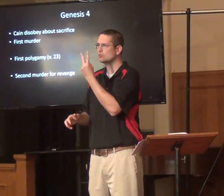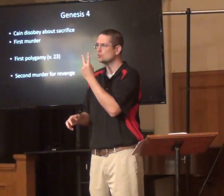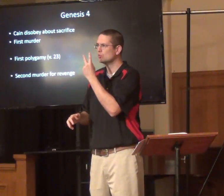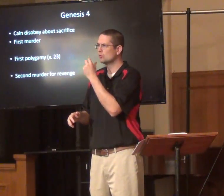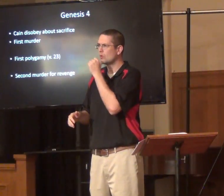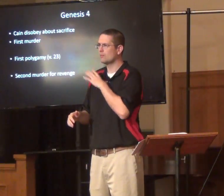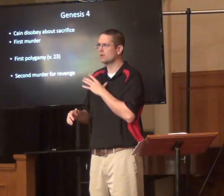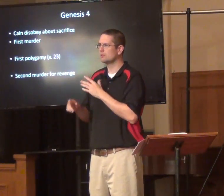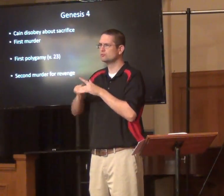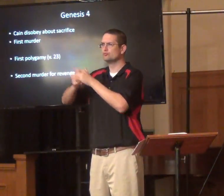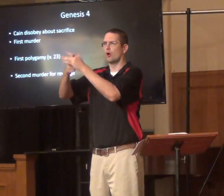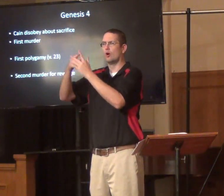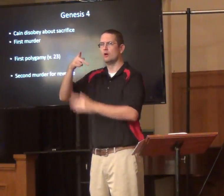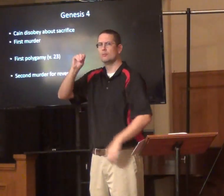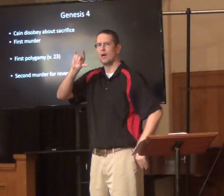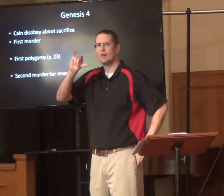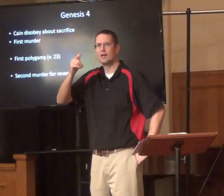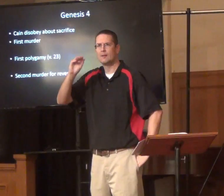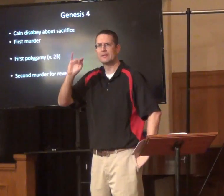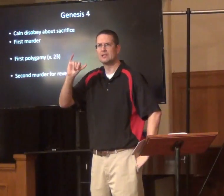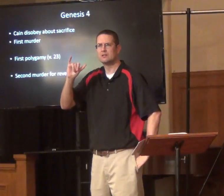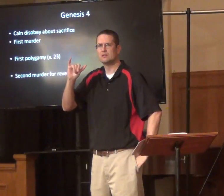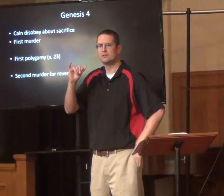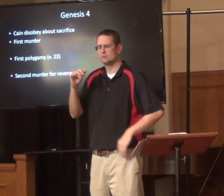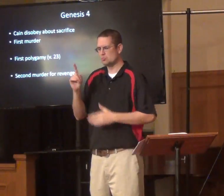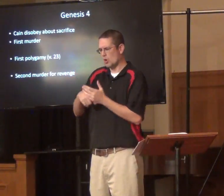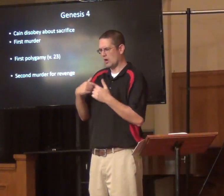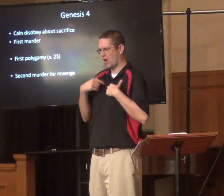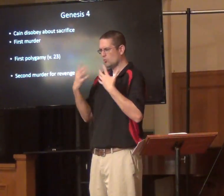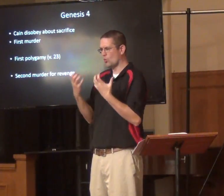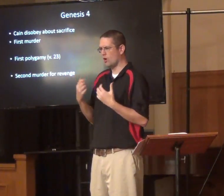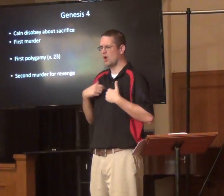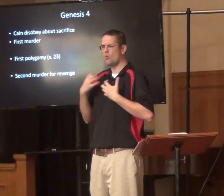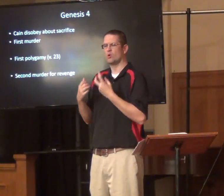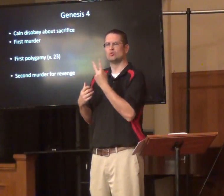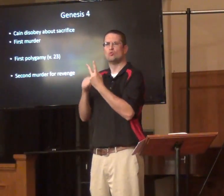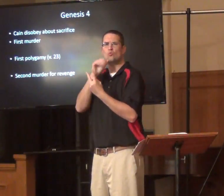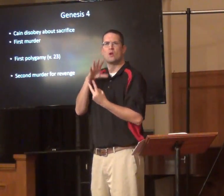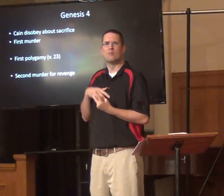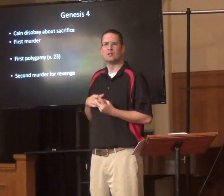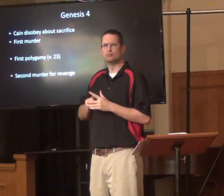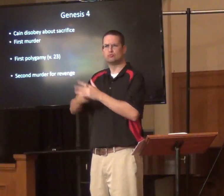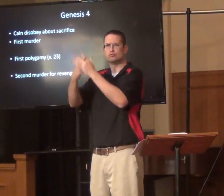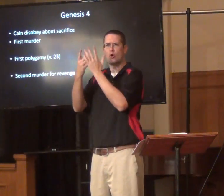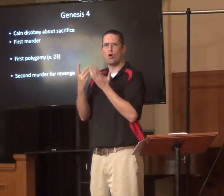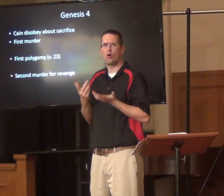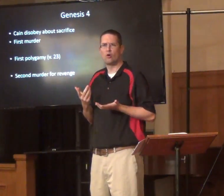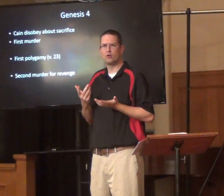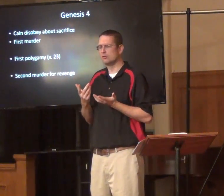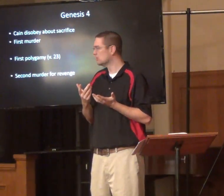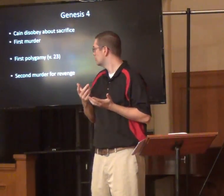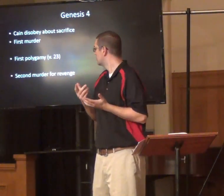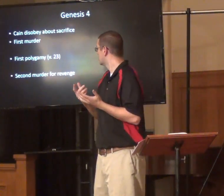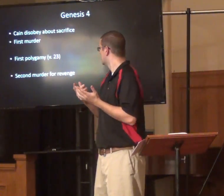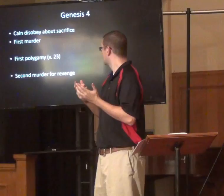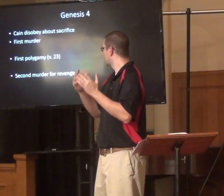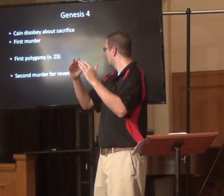time, man decided to marry two women, and polygamy began. Well, I want two women, and that